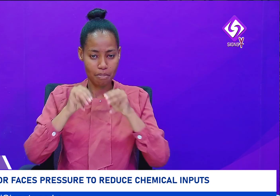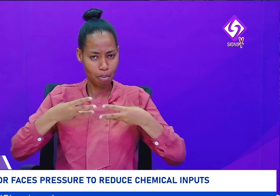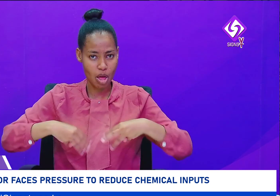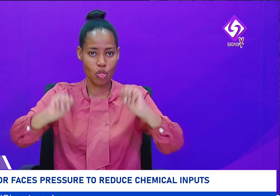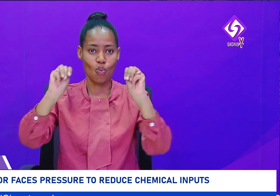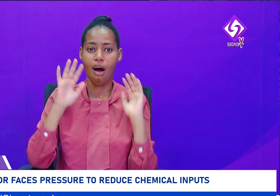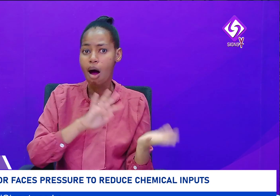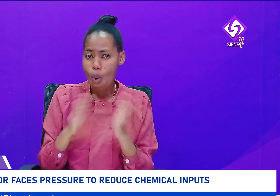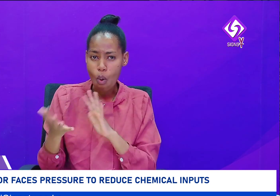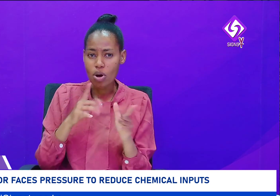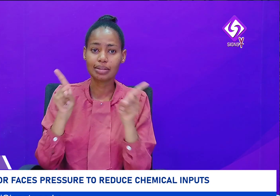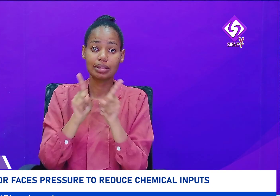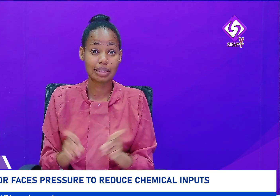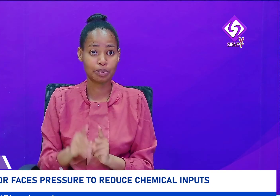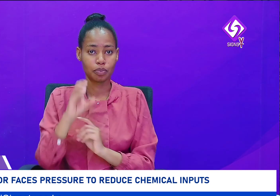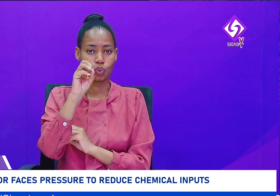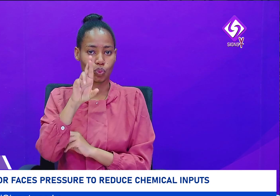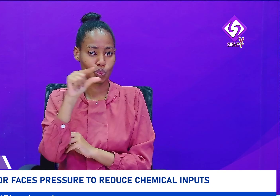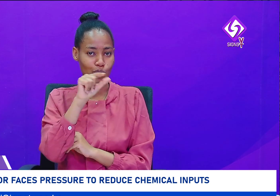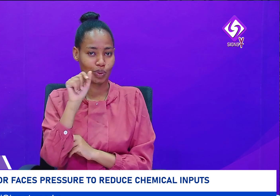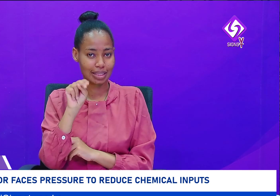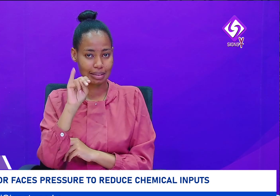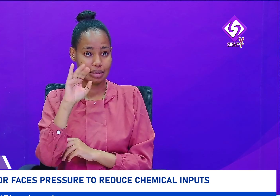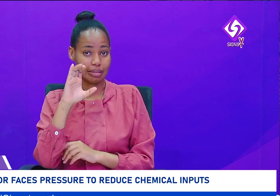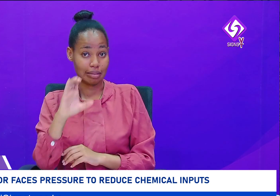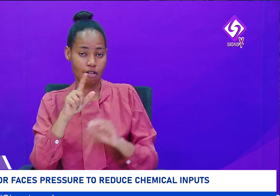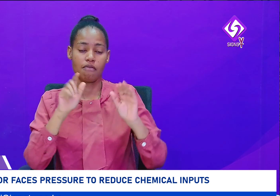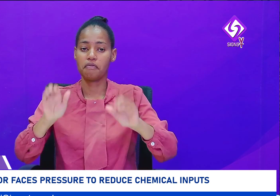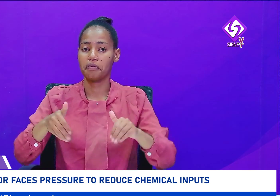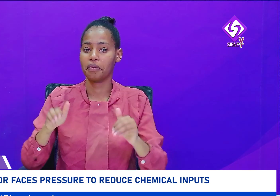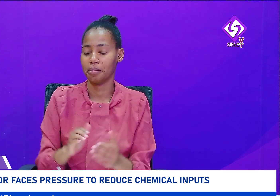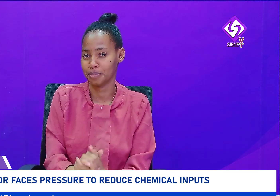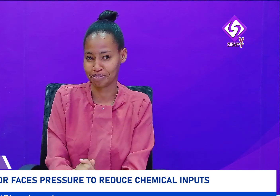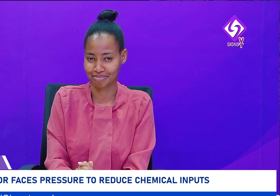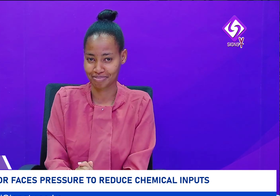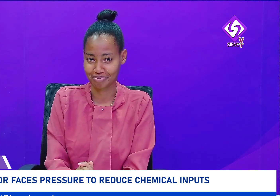as agroecology and organic farming.